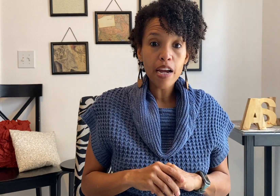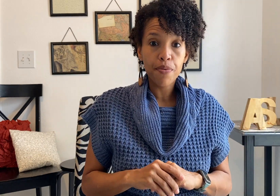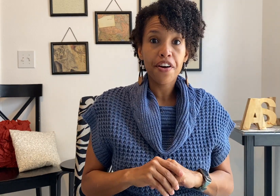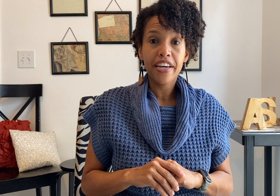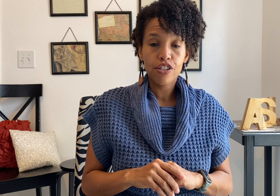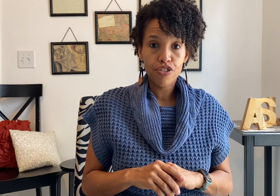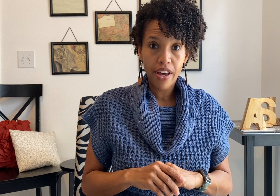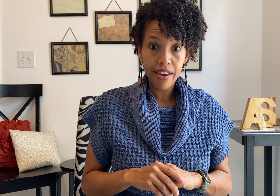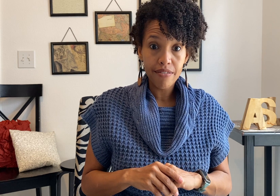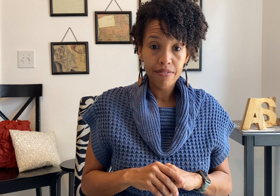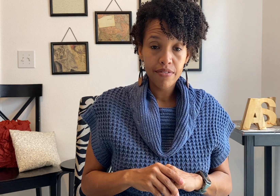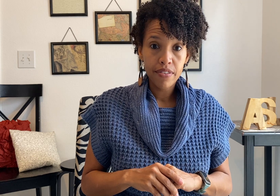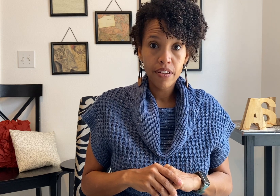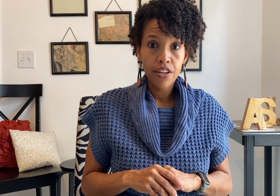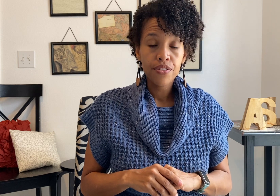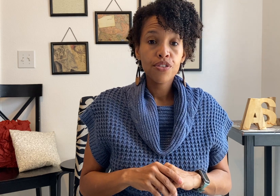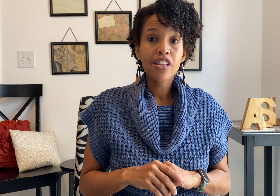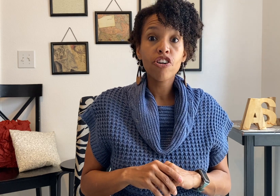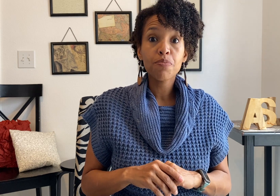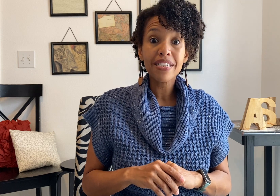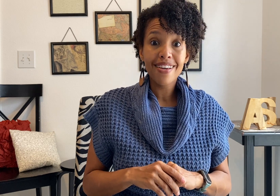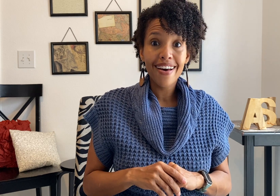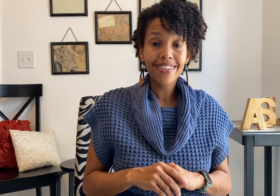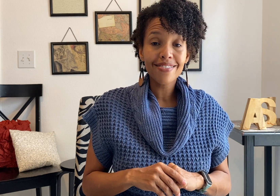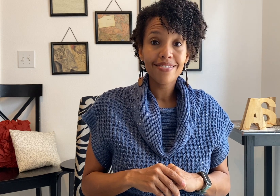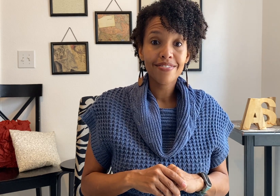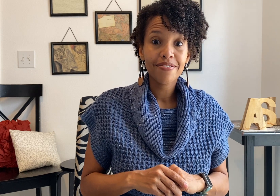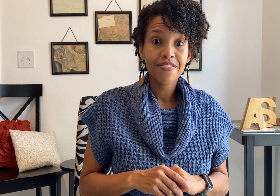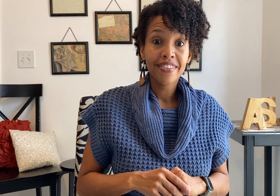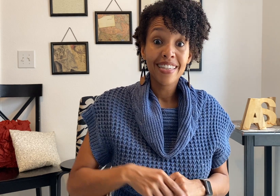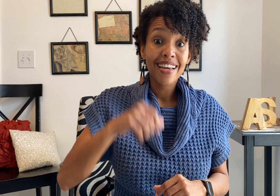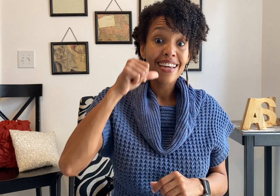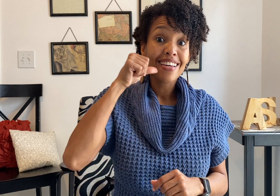library yesterday. So that would be signed.